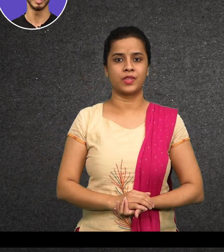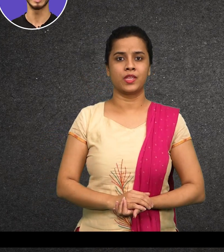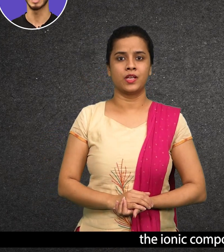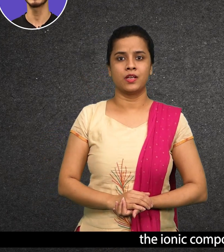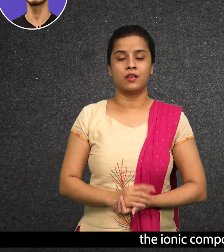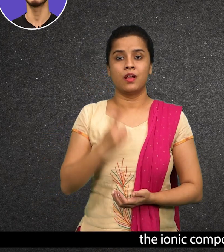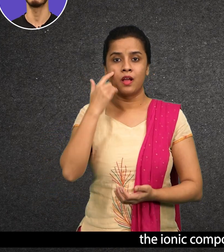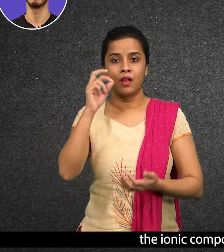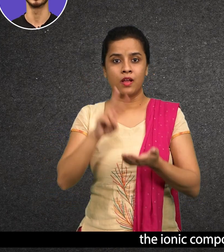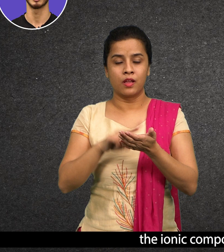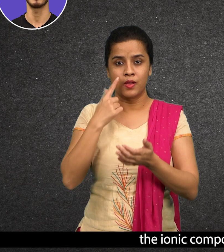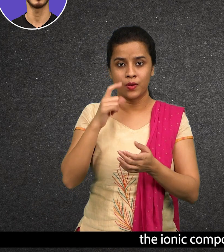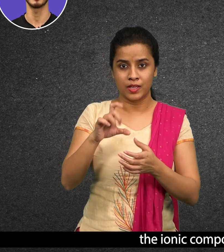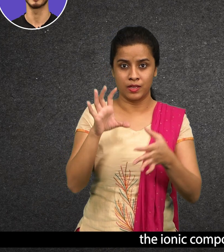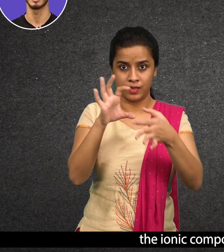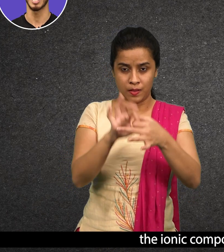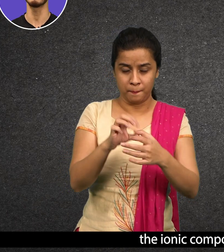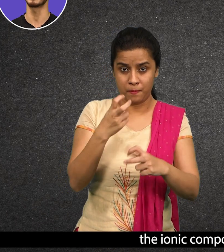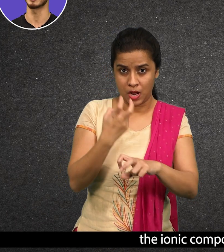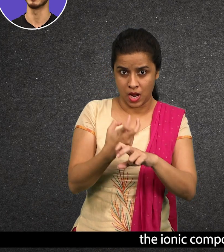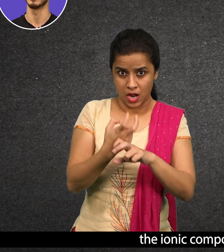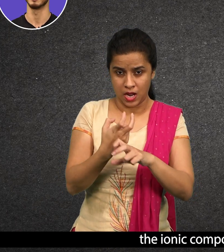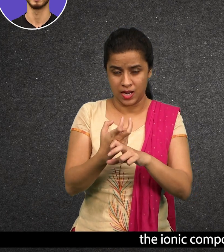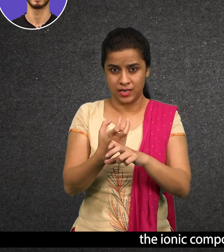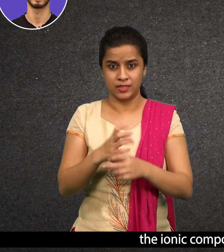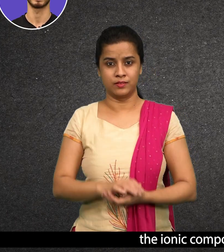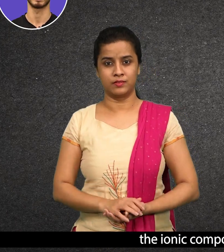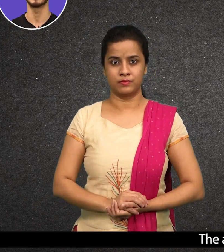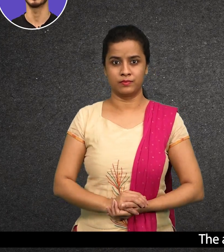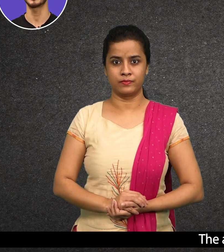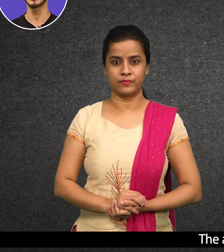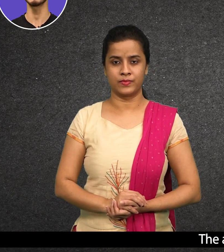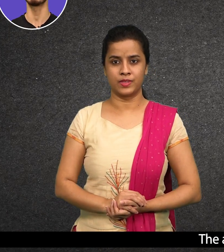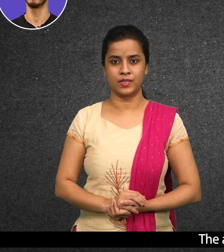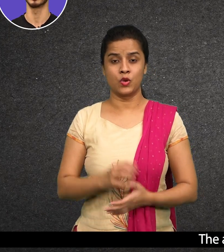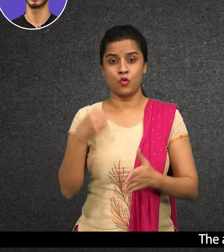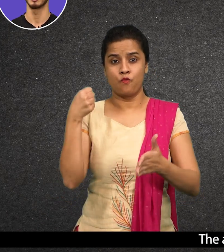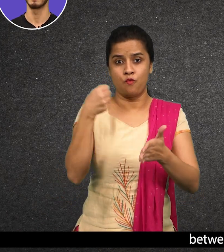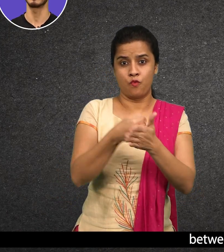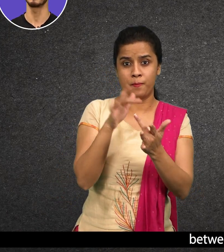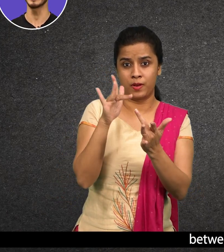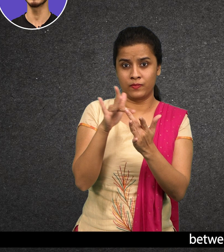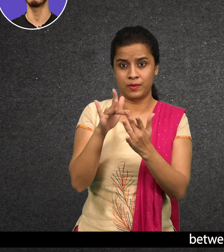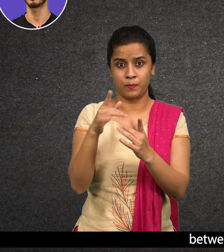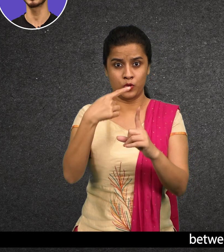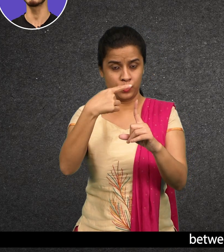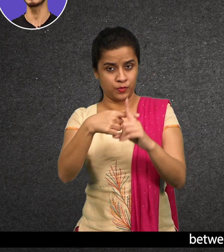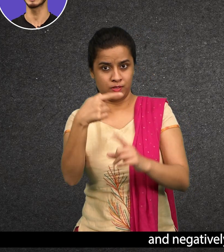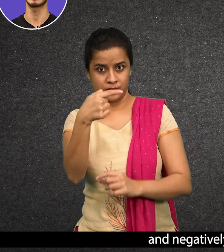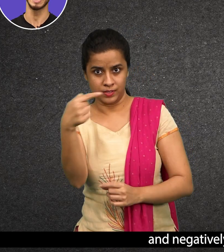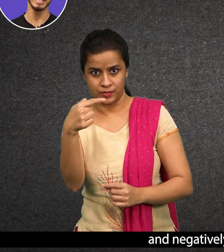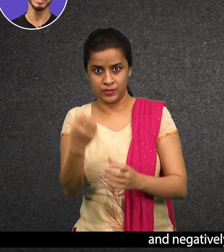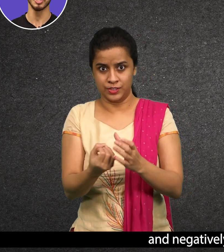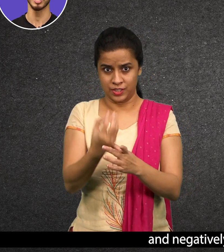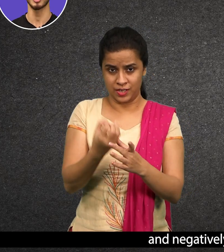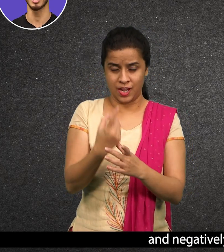Also, the ionic compounds are hard and brittle. The attractive force between the positively